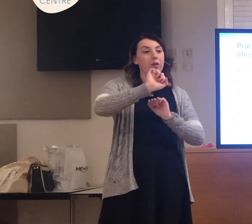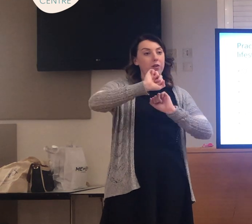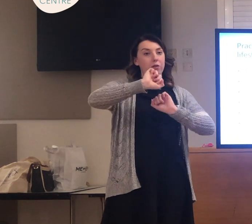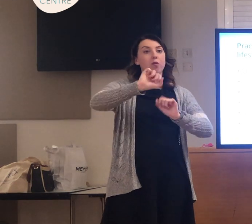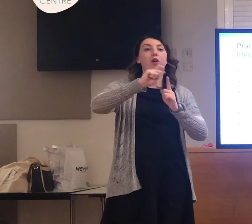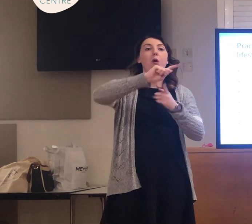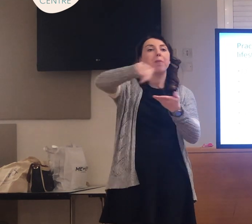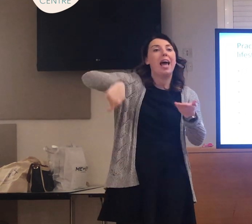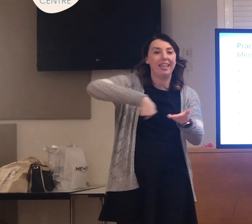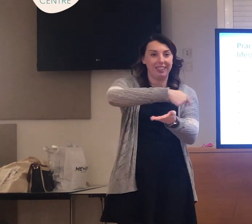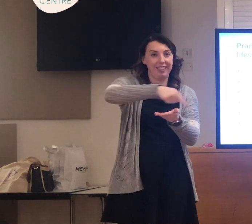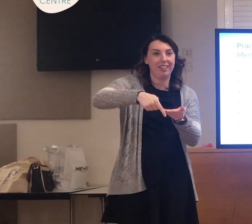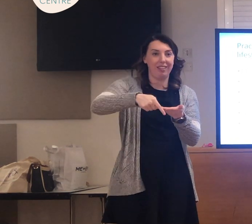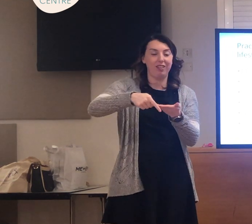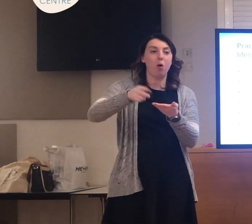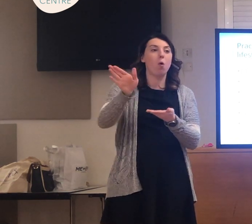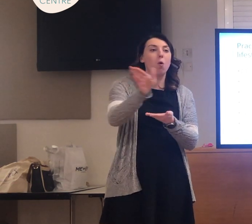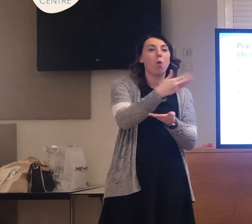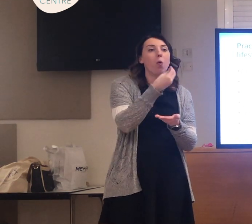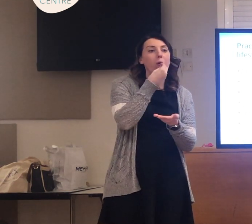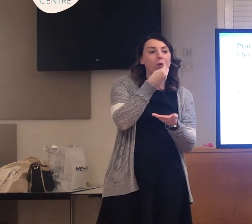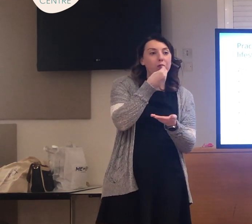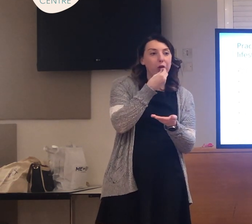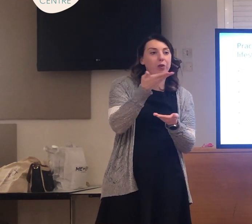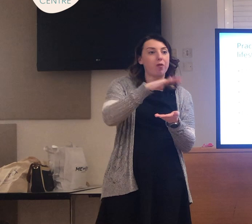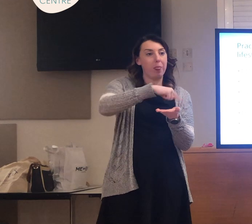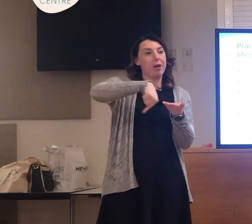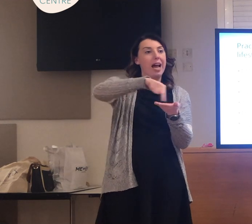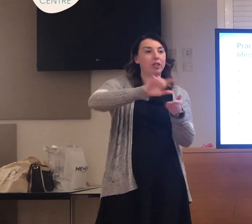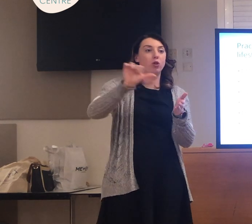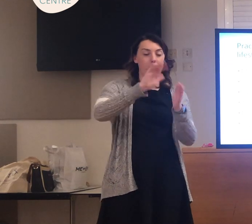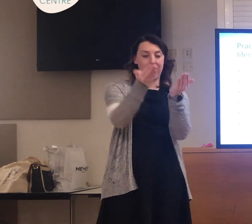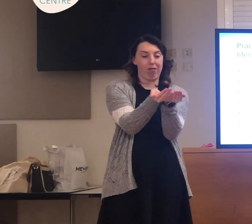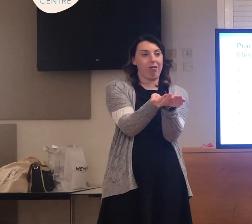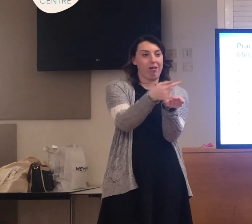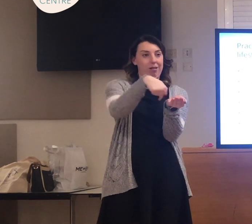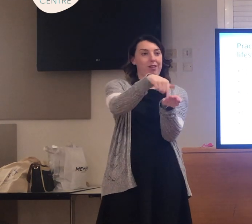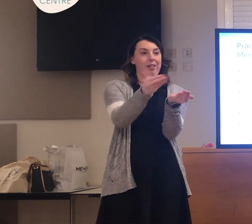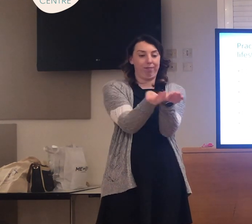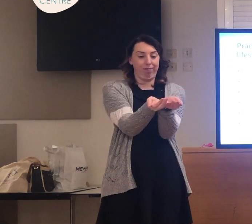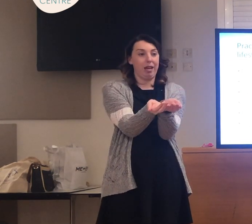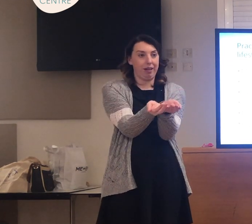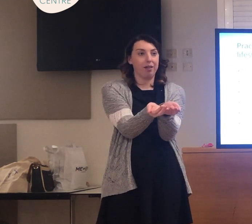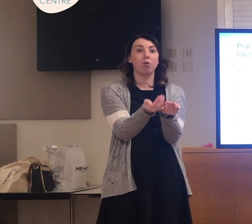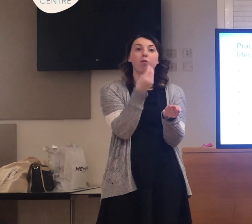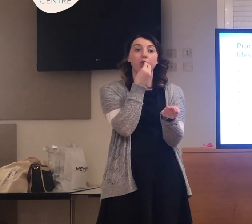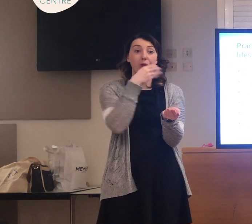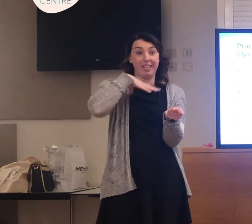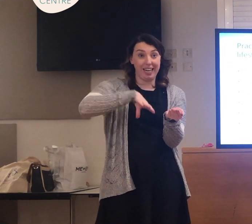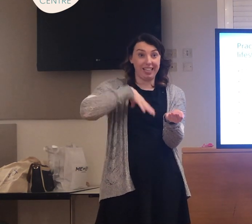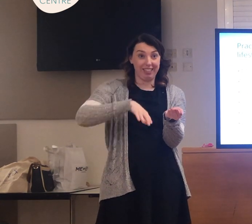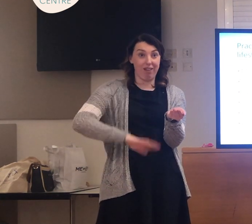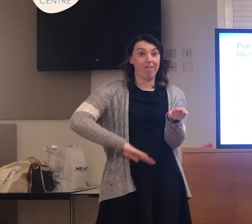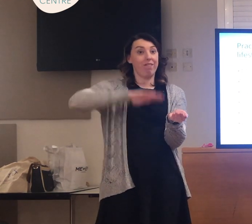Not much. This is about the amount of food that will